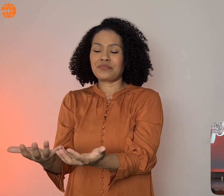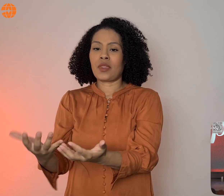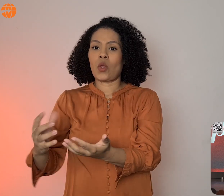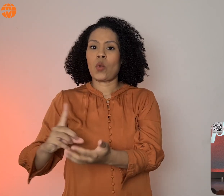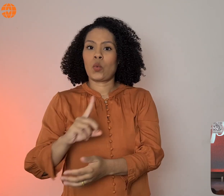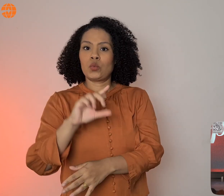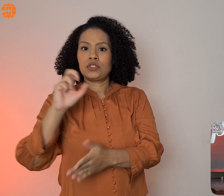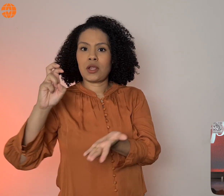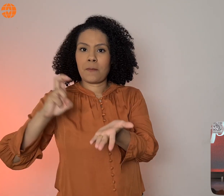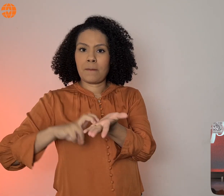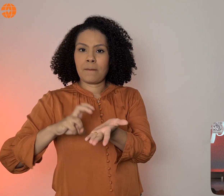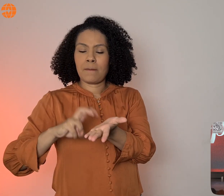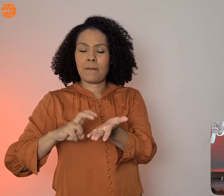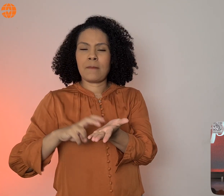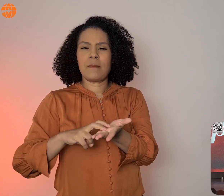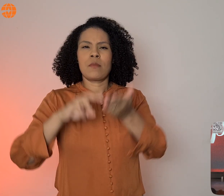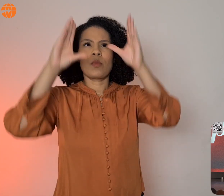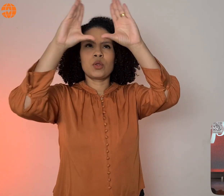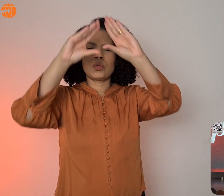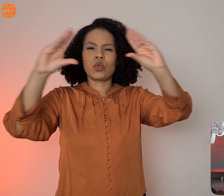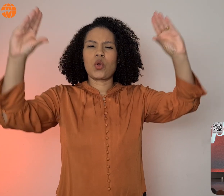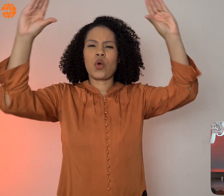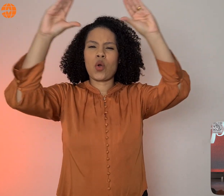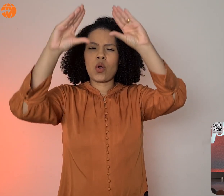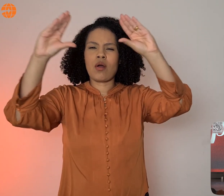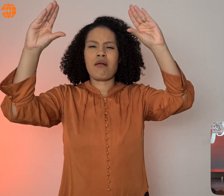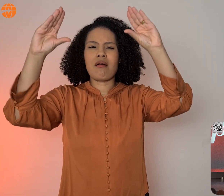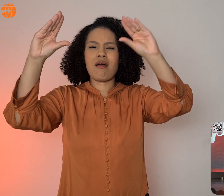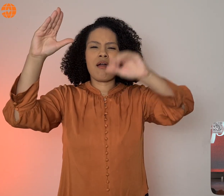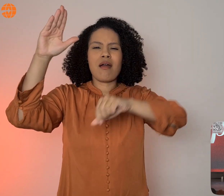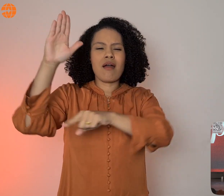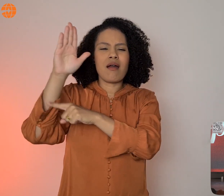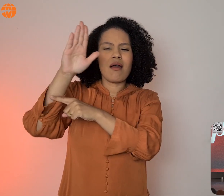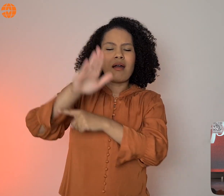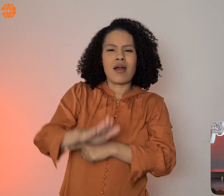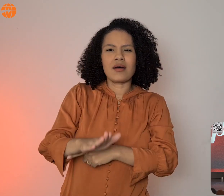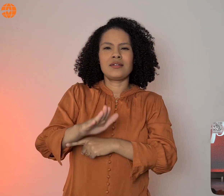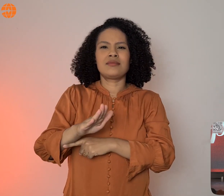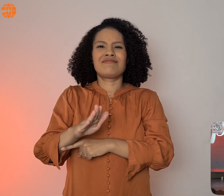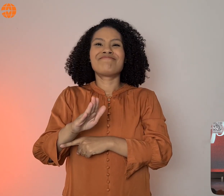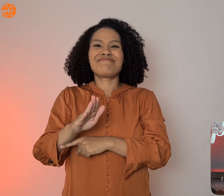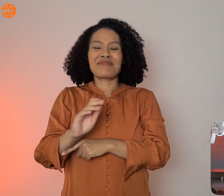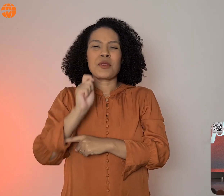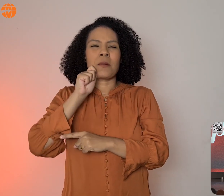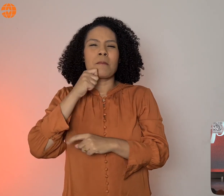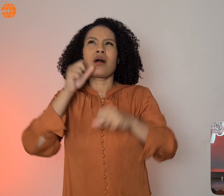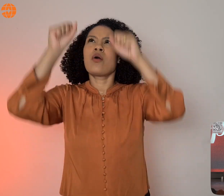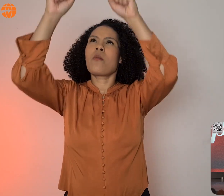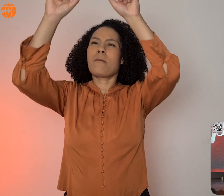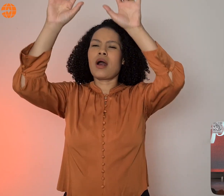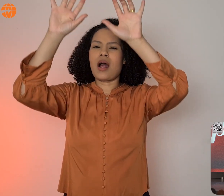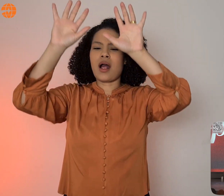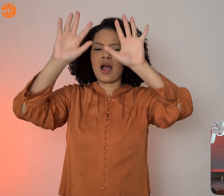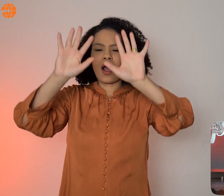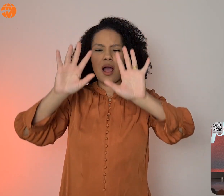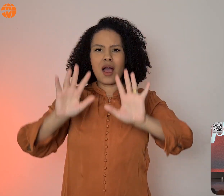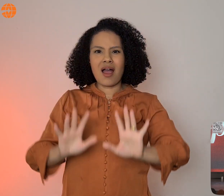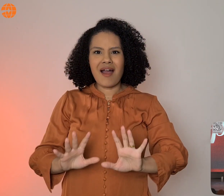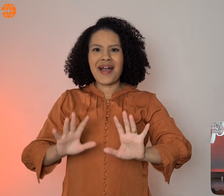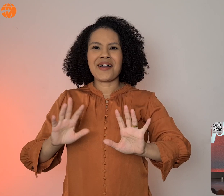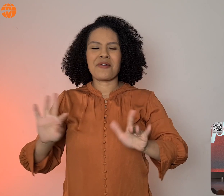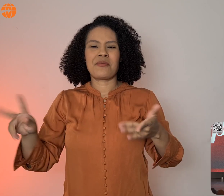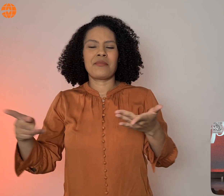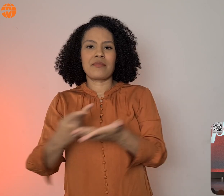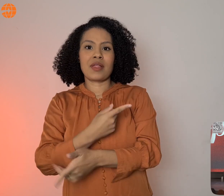nuvem que cobria eles com uma sombra. He fed them with manna from heaven. Ele alimentou eles com maná dos céus. He quenched their thirst